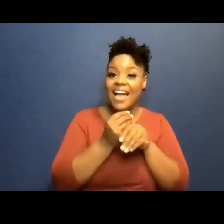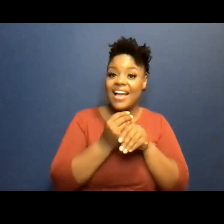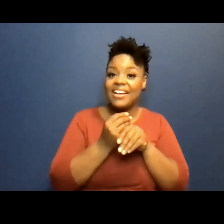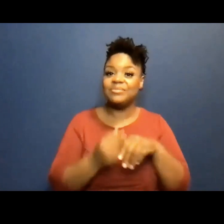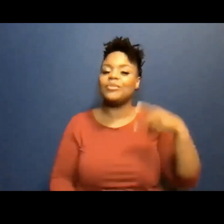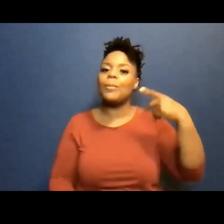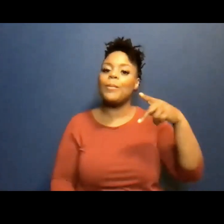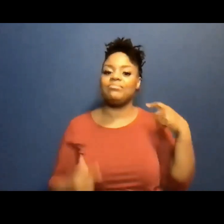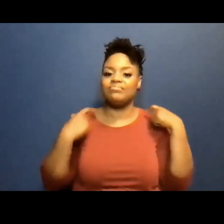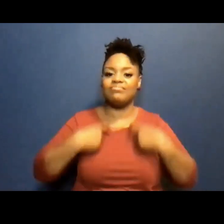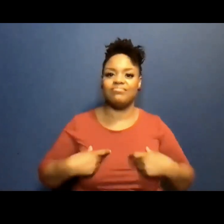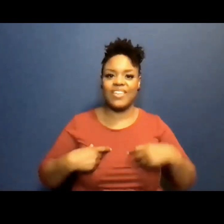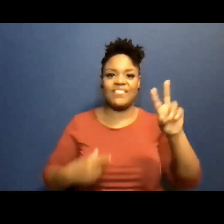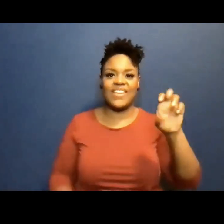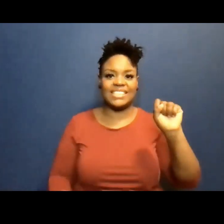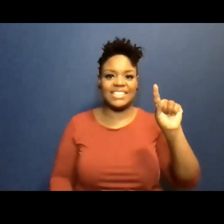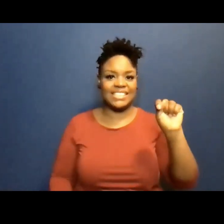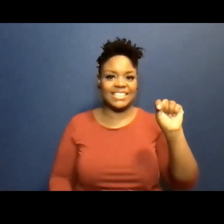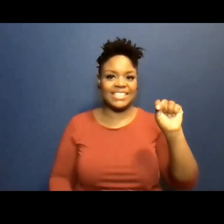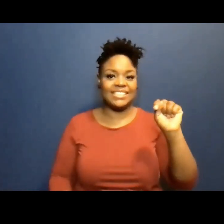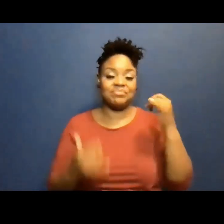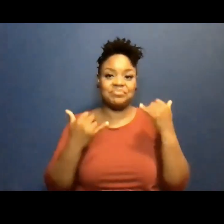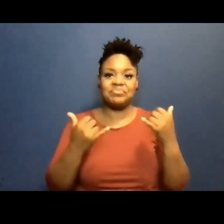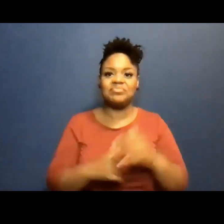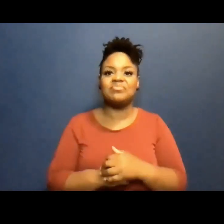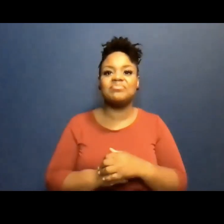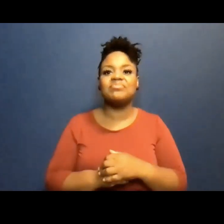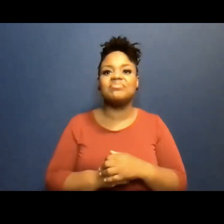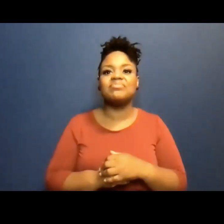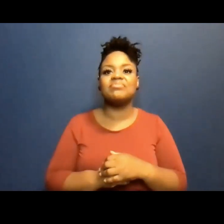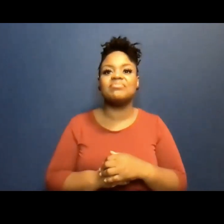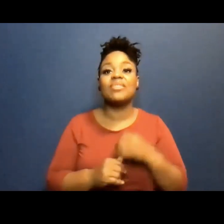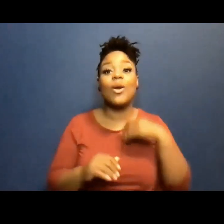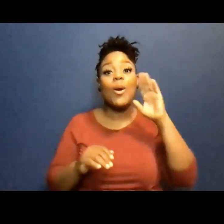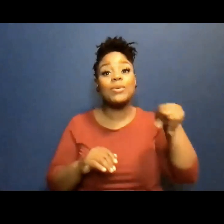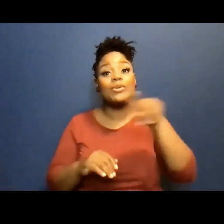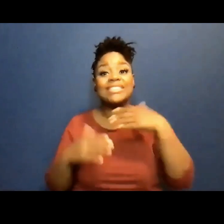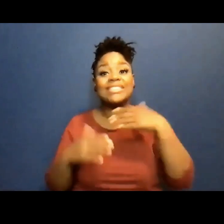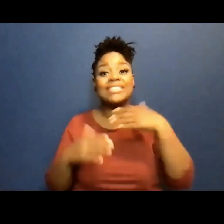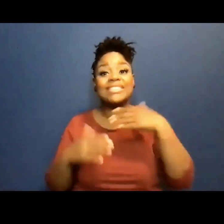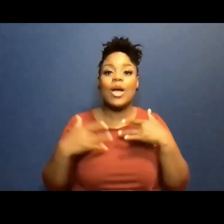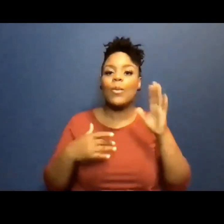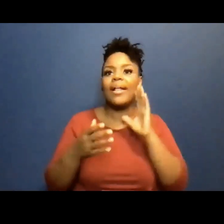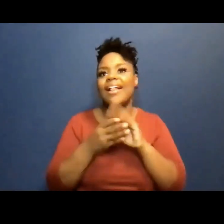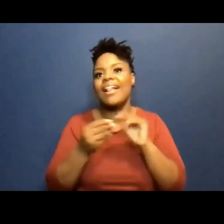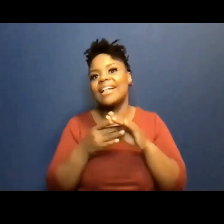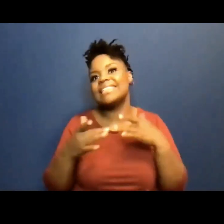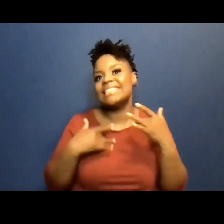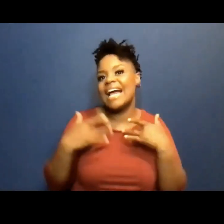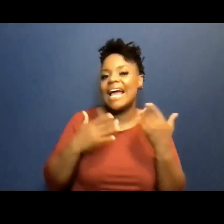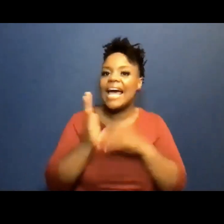keep squeeing over this all night, so I hope you're going to be excited too. And I'm going to ask each of them to kind of introduce